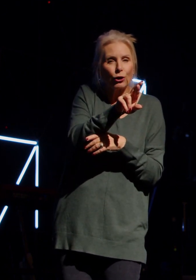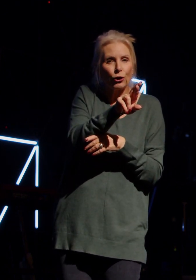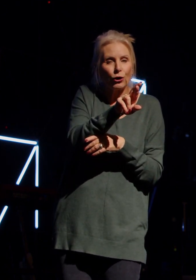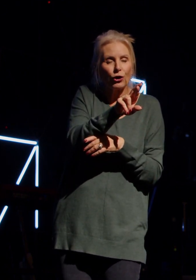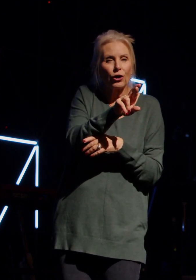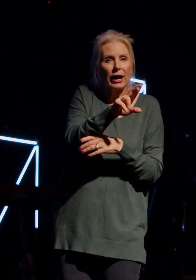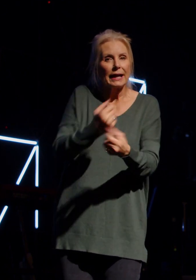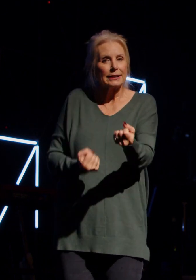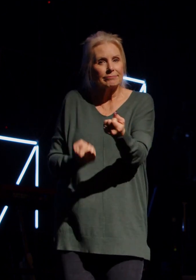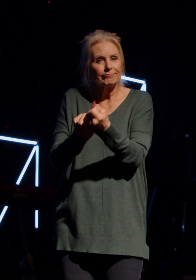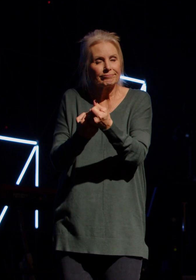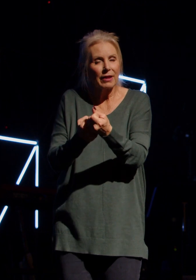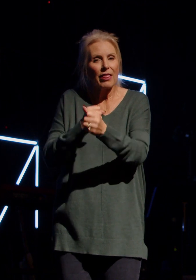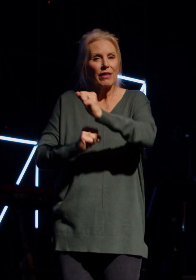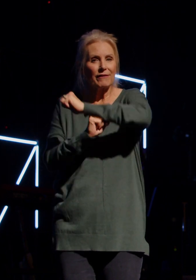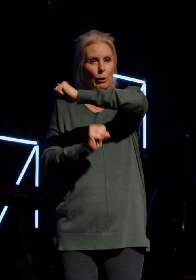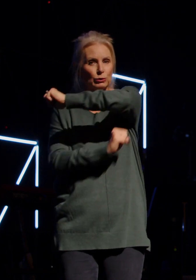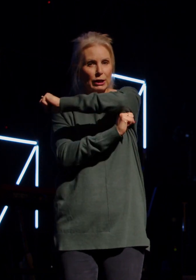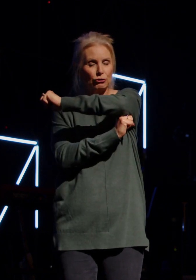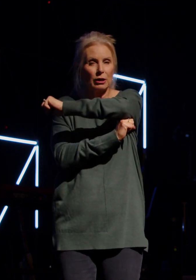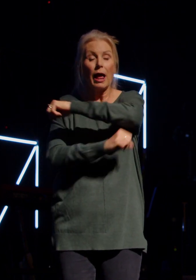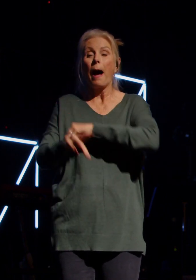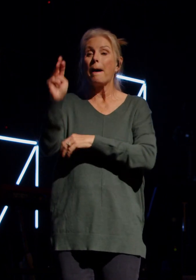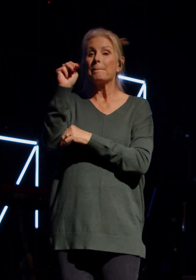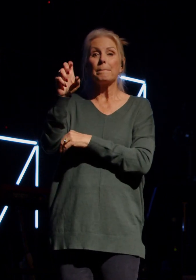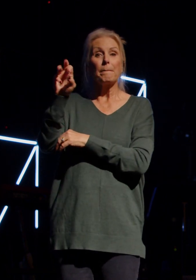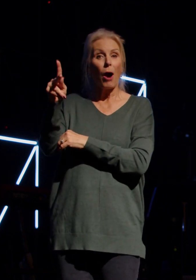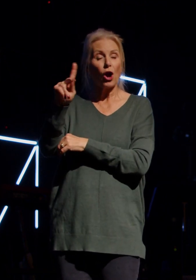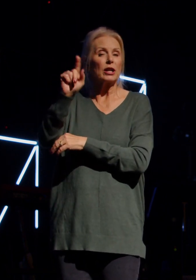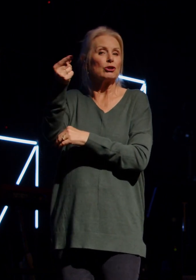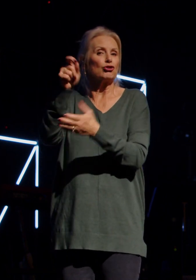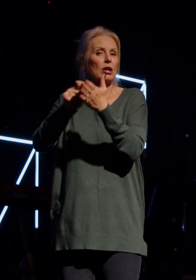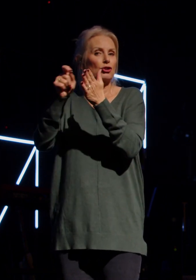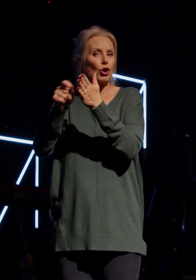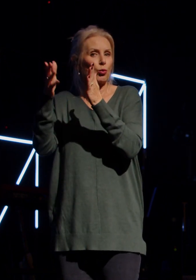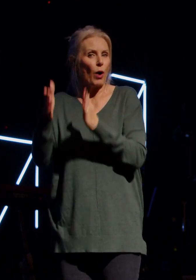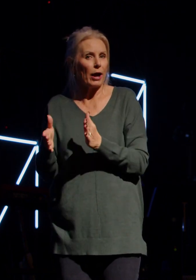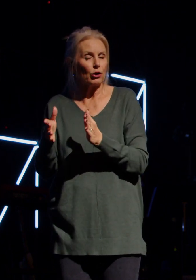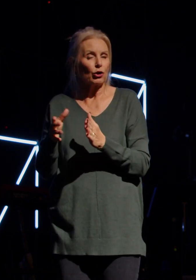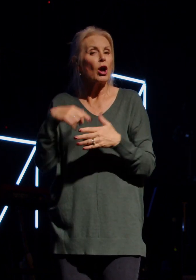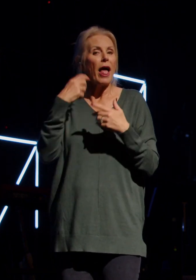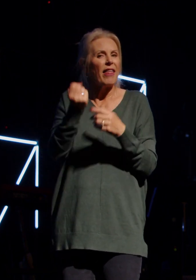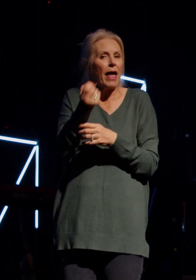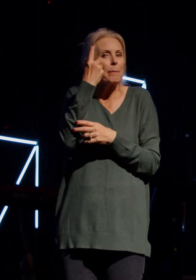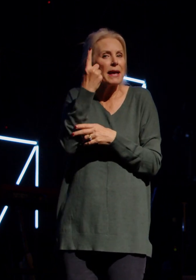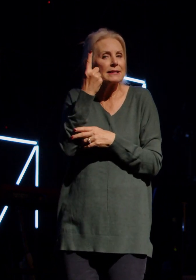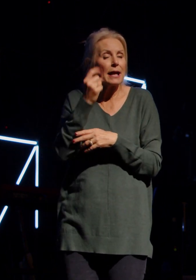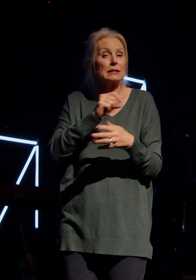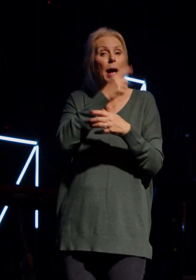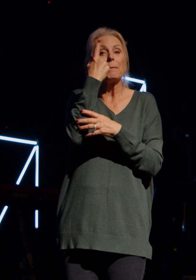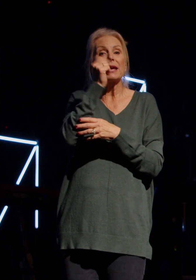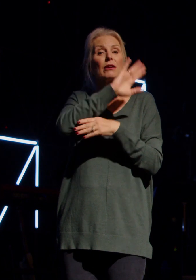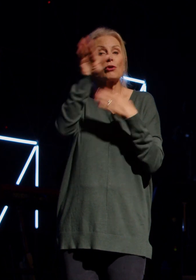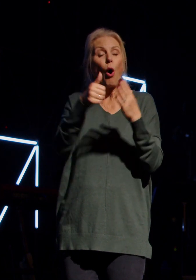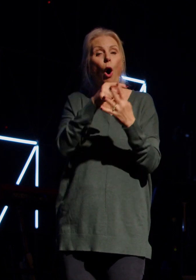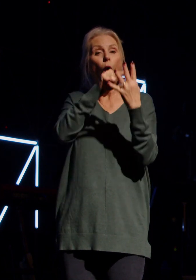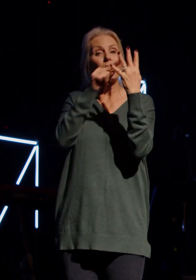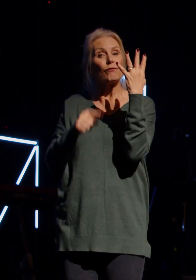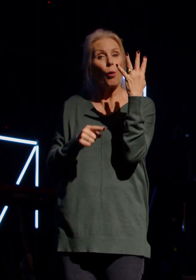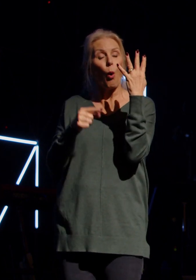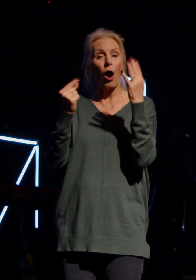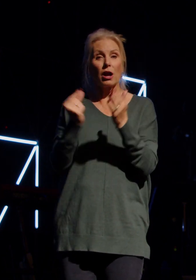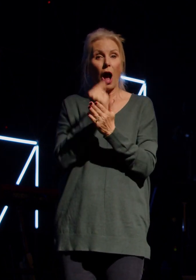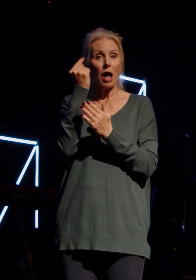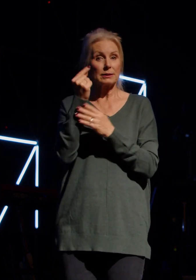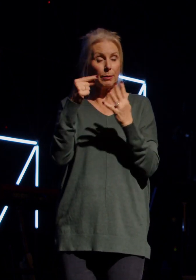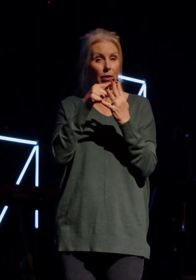gospel. Mark is just the writer. Now, this one makes sense because if you go through all the Gospels, all four Gospels,